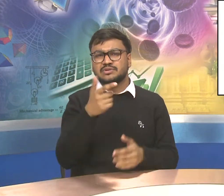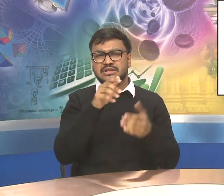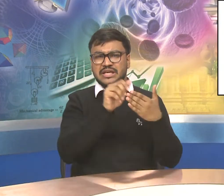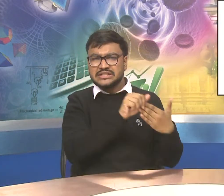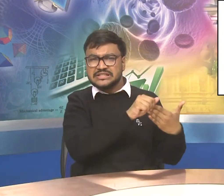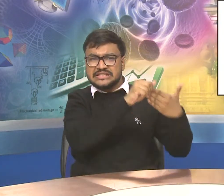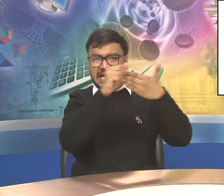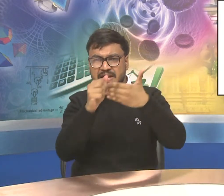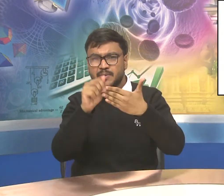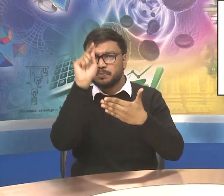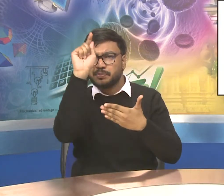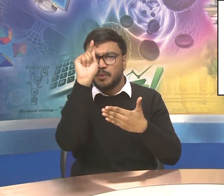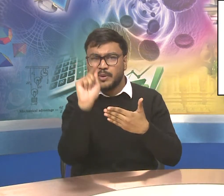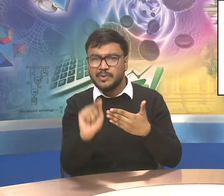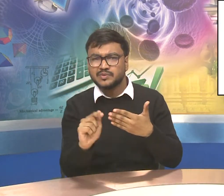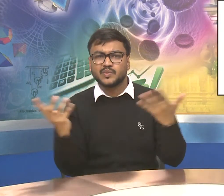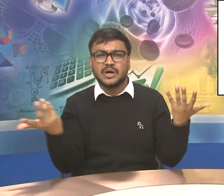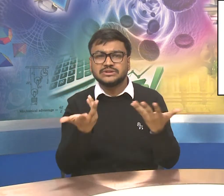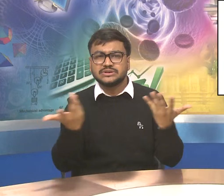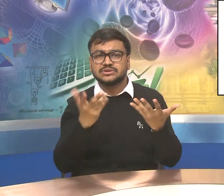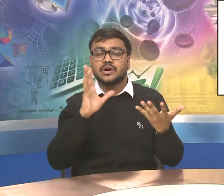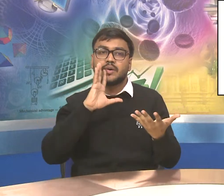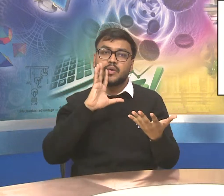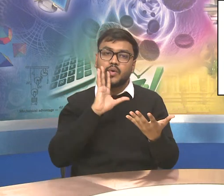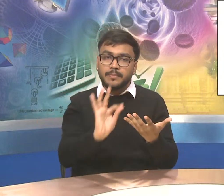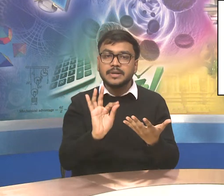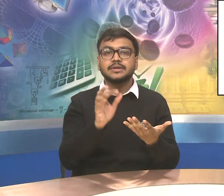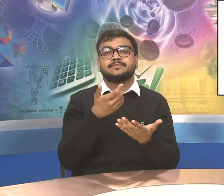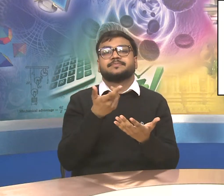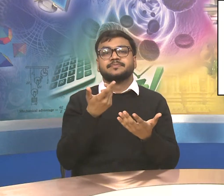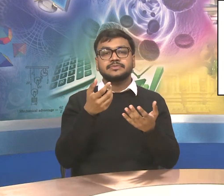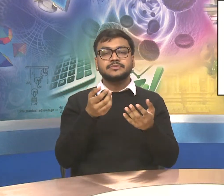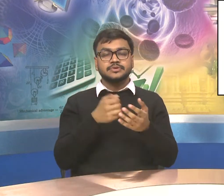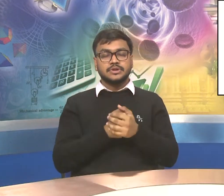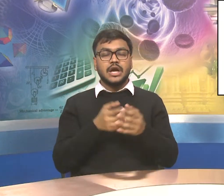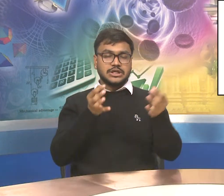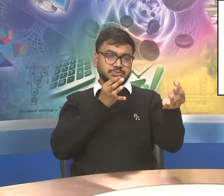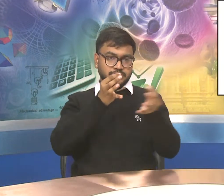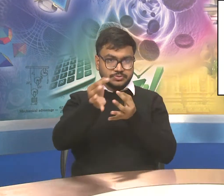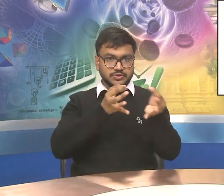Assistance in the use of library and library tools.